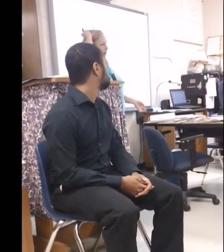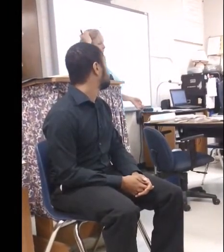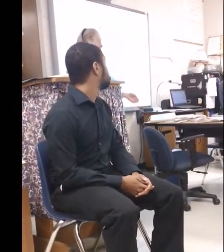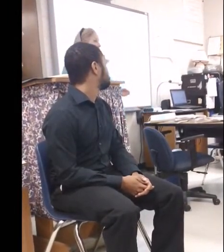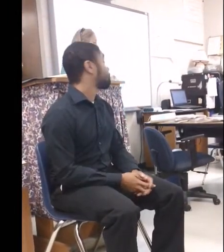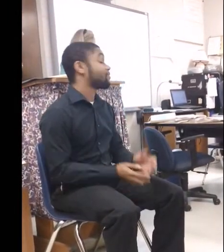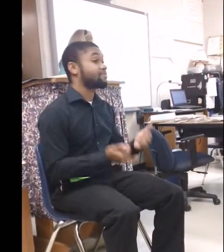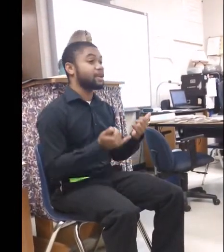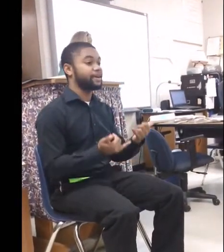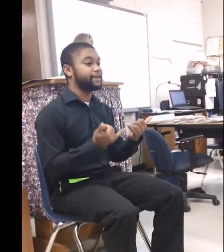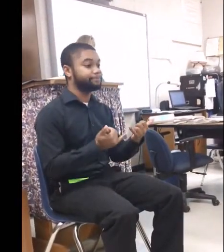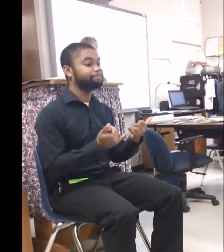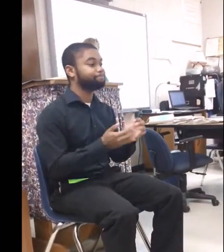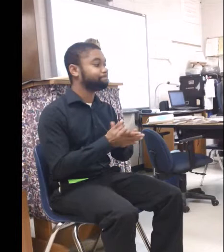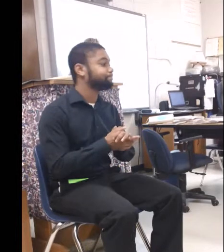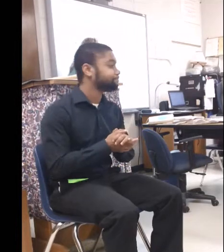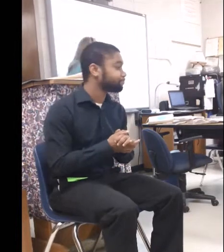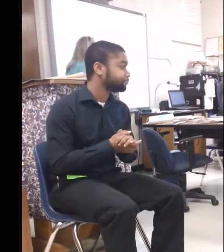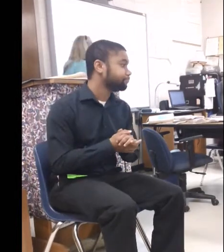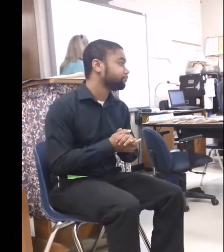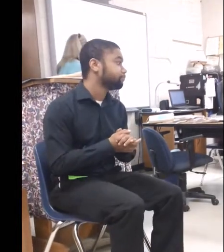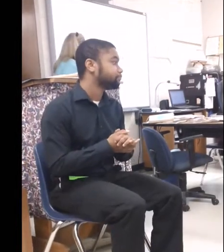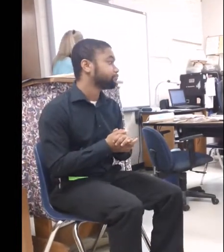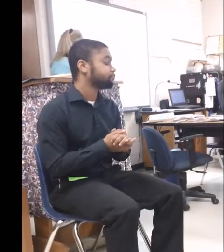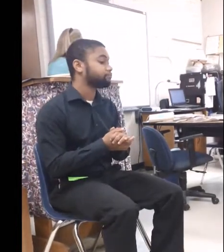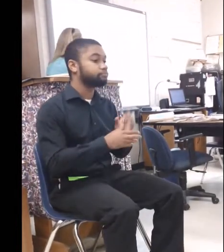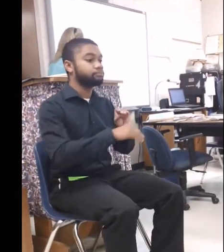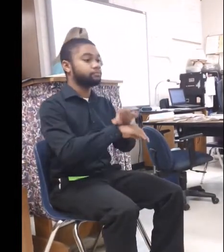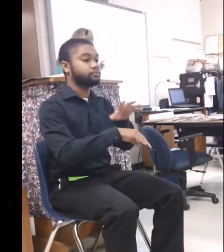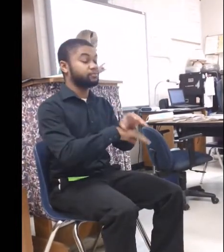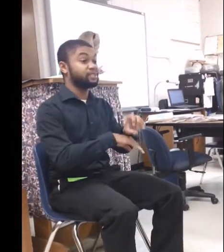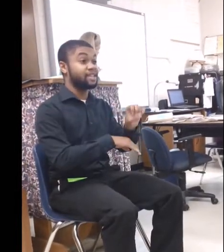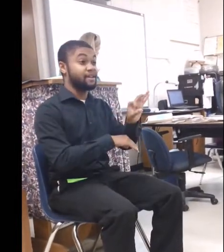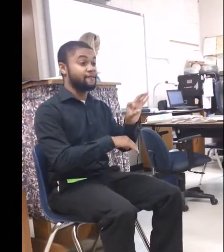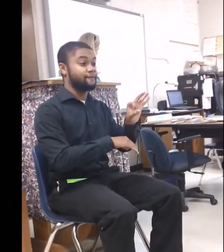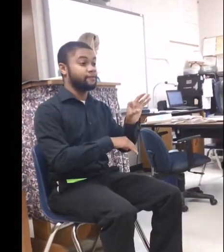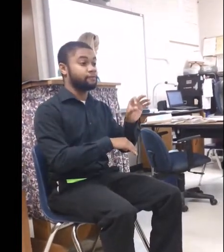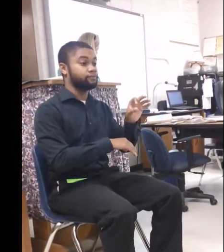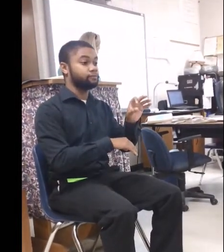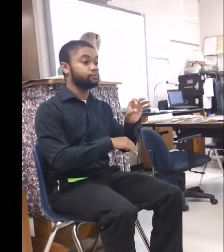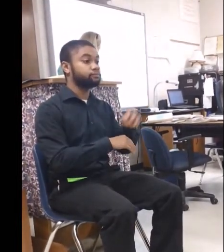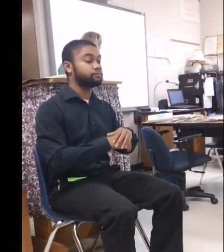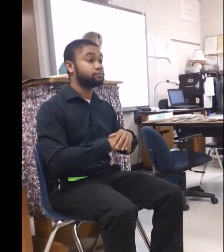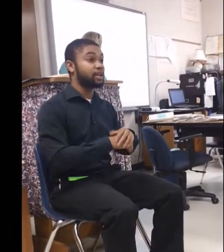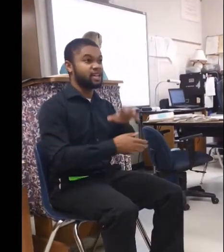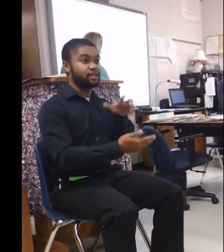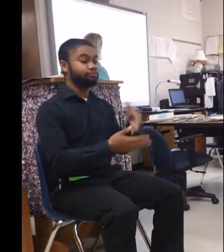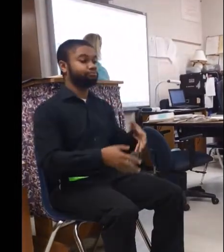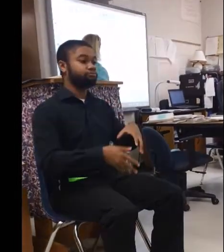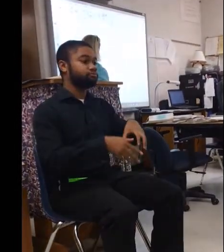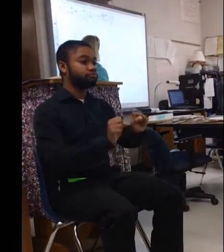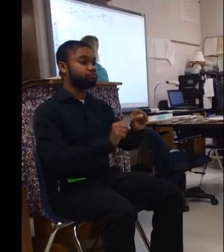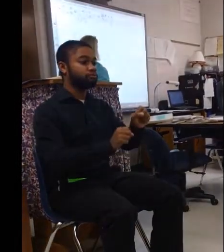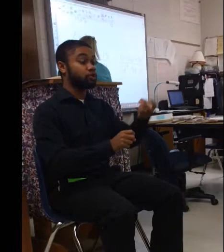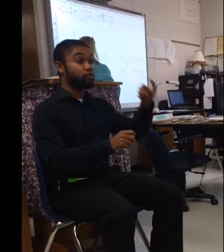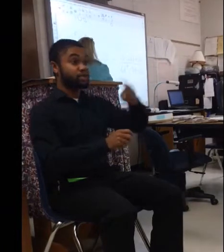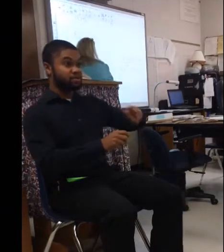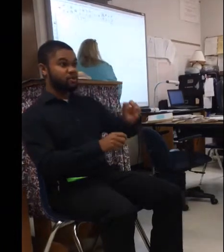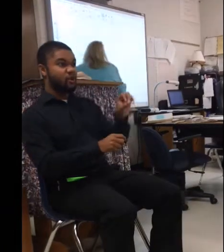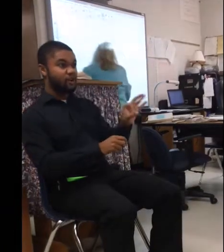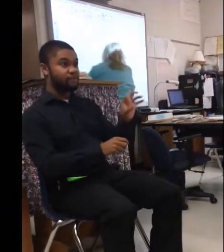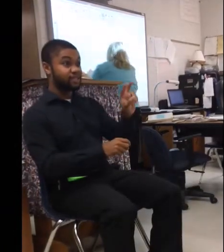Okay, now a hint, when you take the reciprocal of the second one,